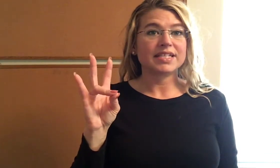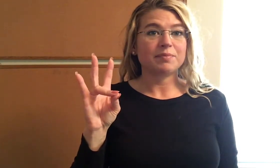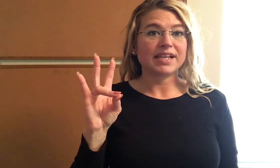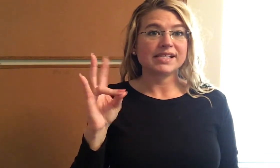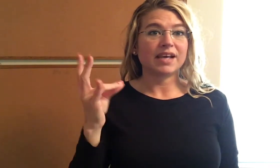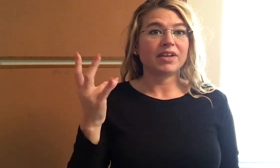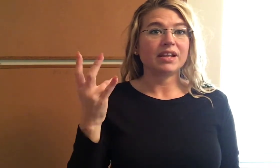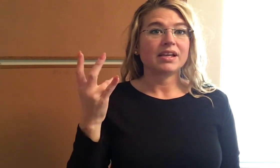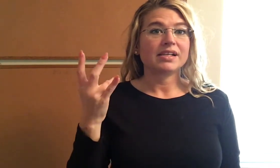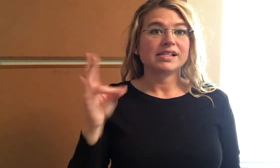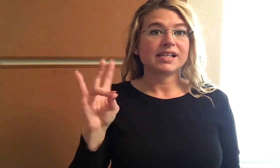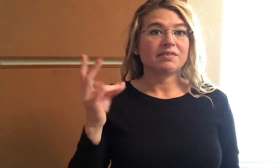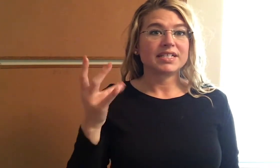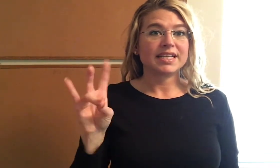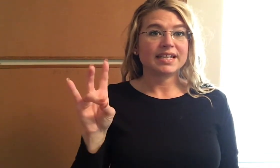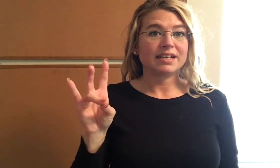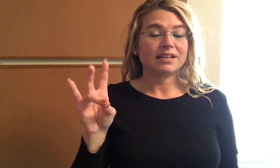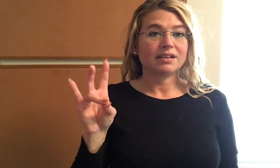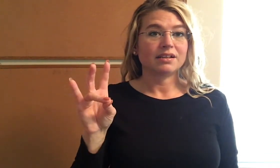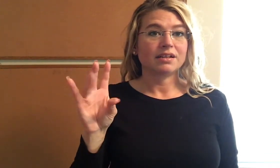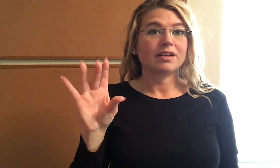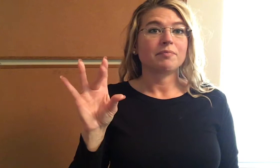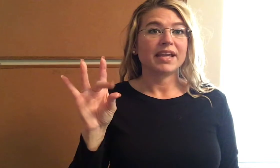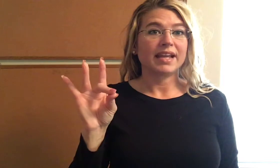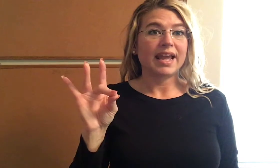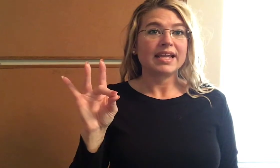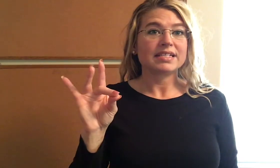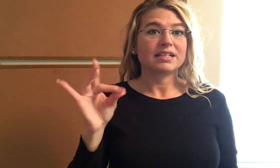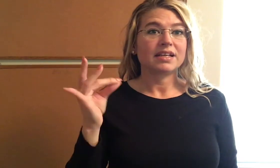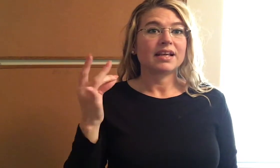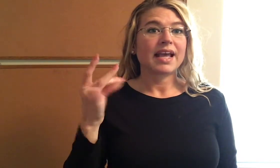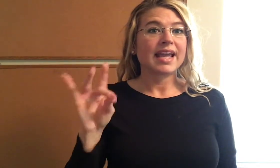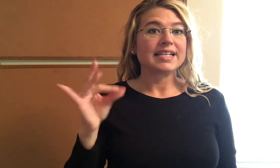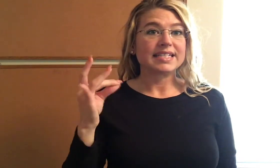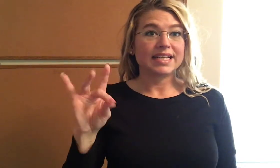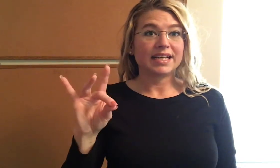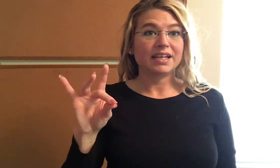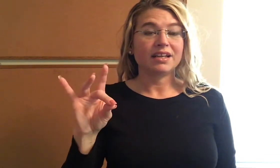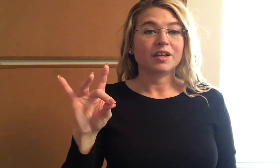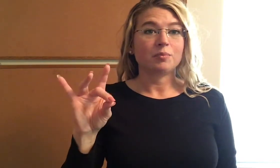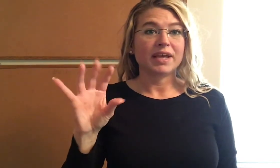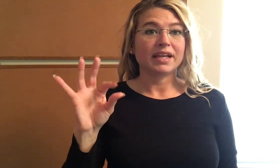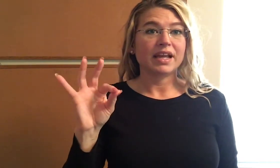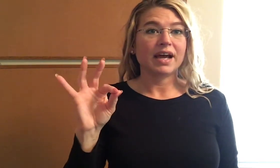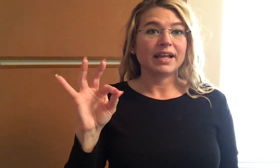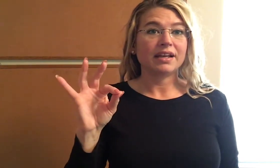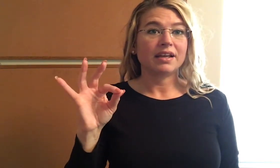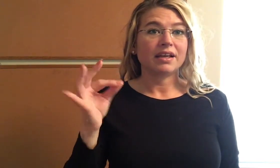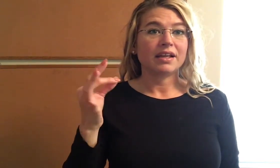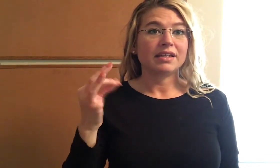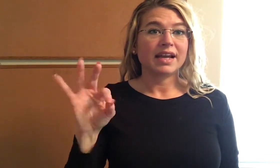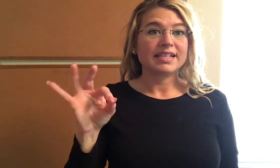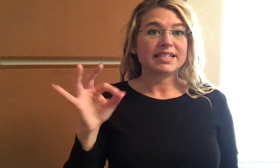make a 7, 17, make an 8, 18, make a 9,